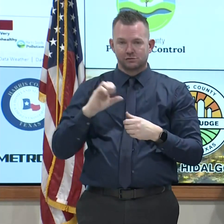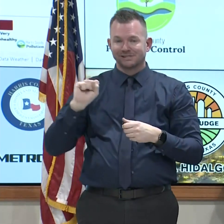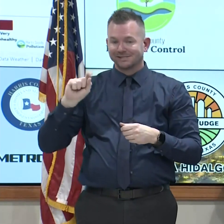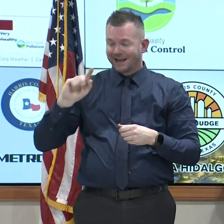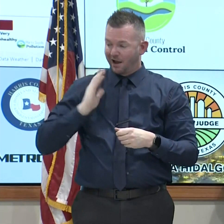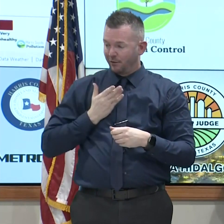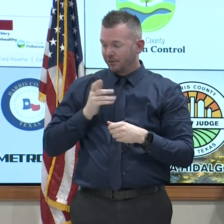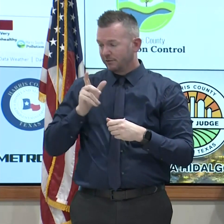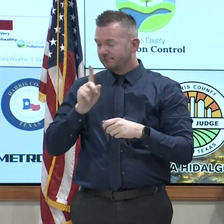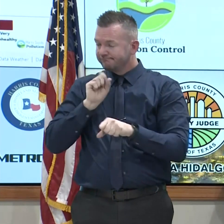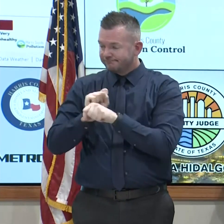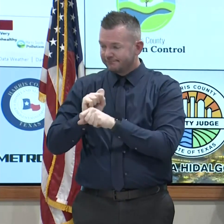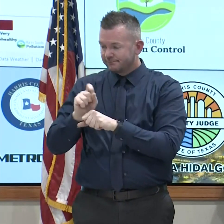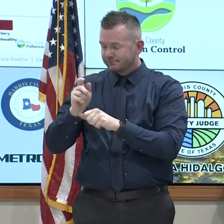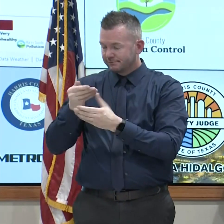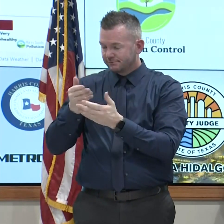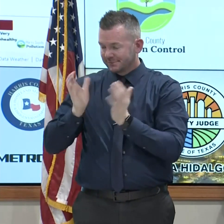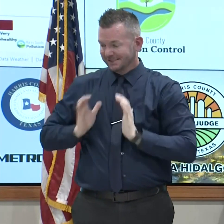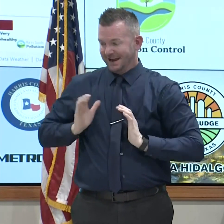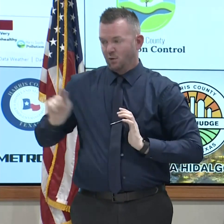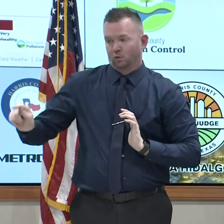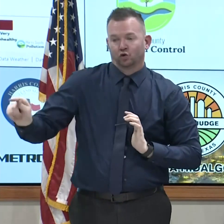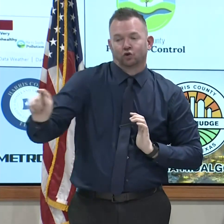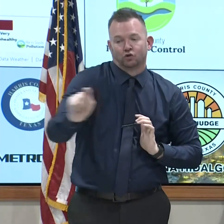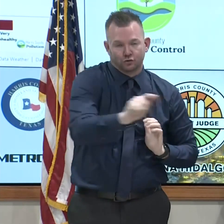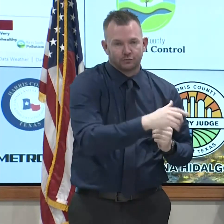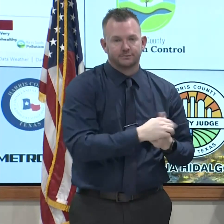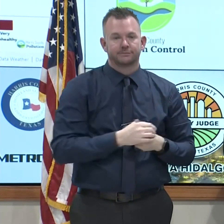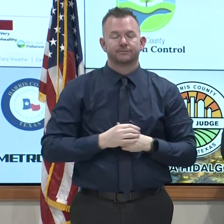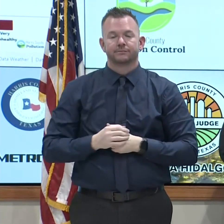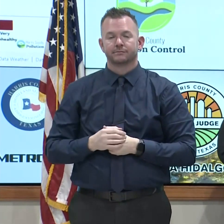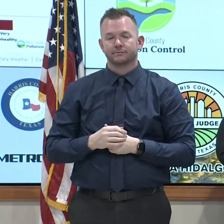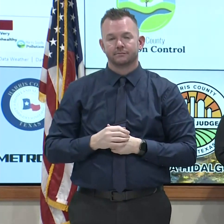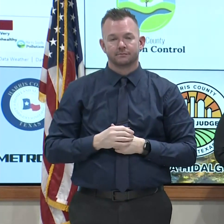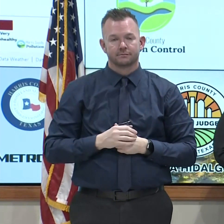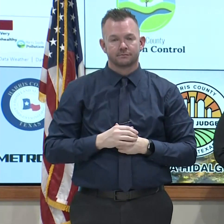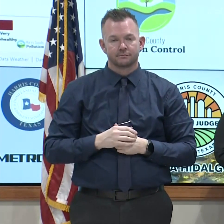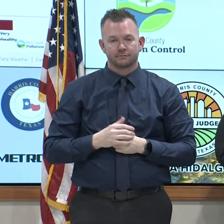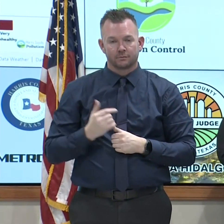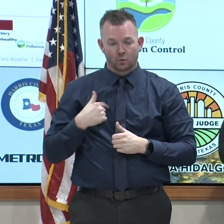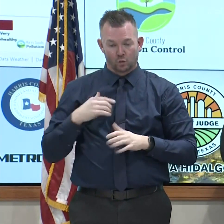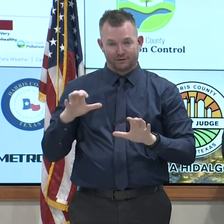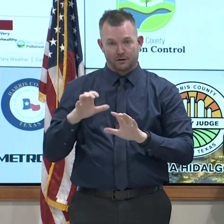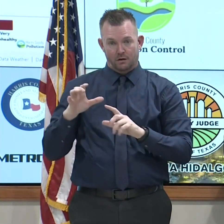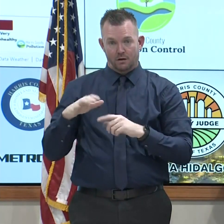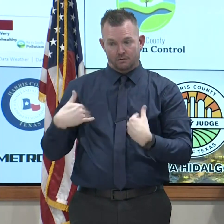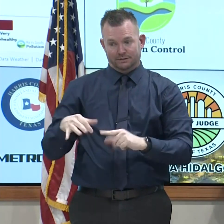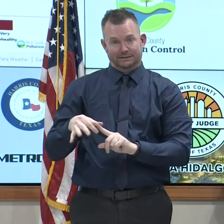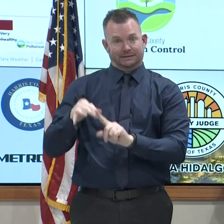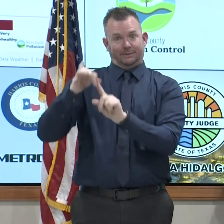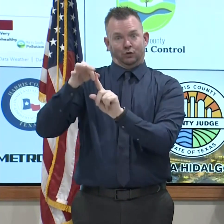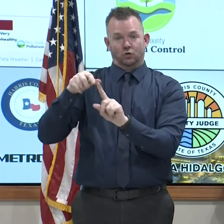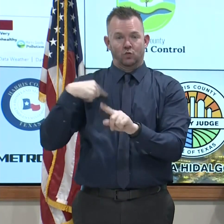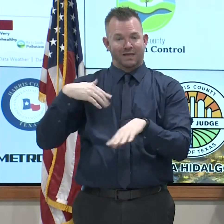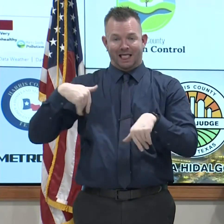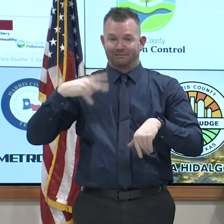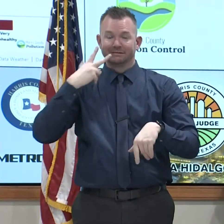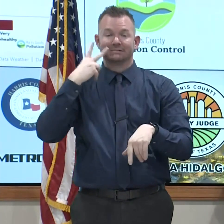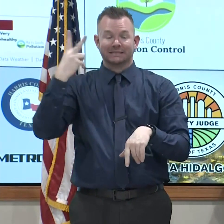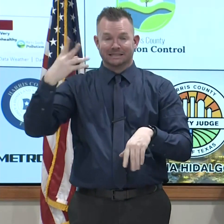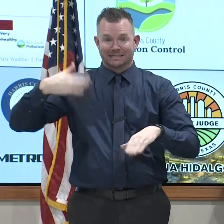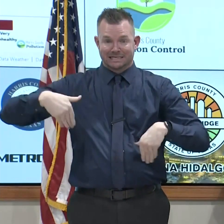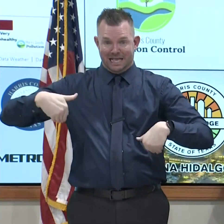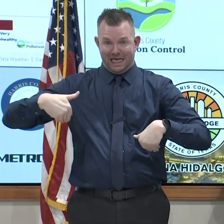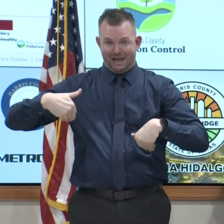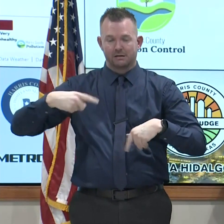which is very unique, and we haven't seen this done in other parts of the country, is we determined how do we work with the community and our